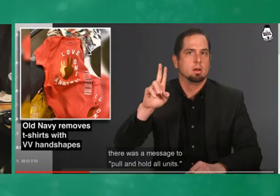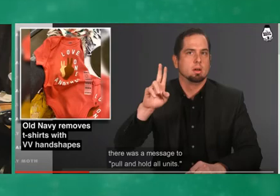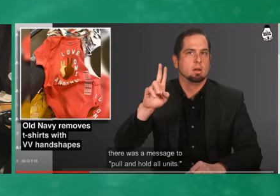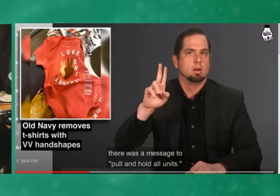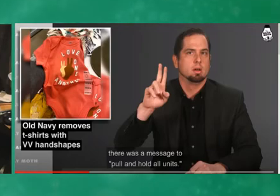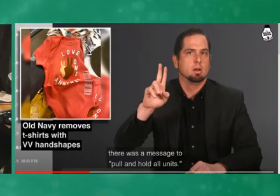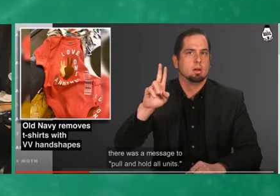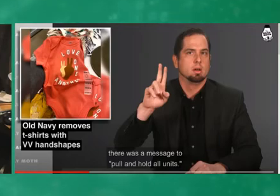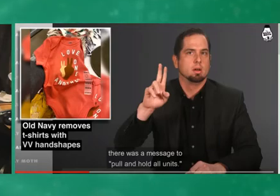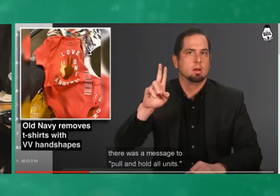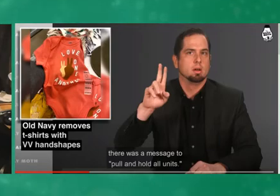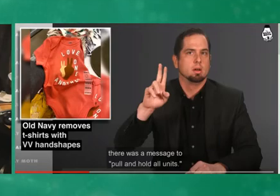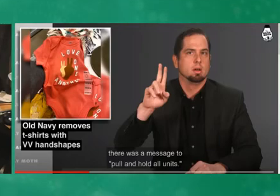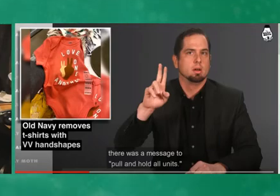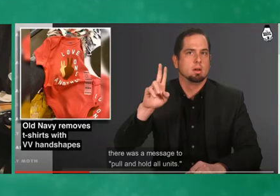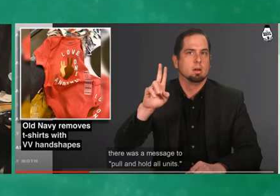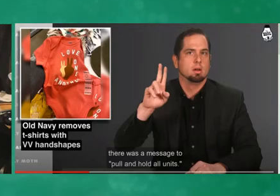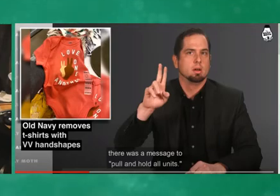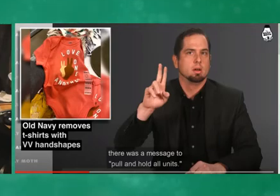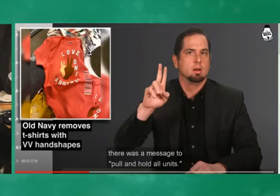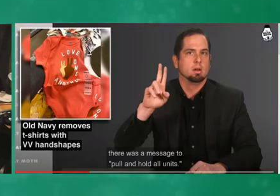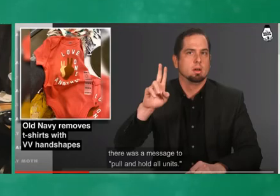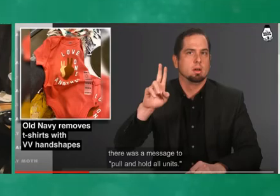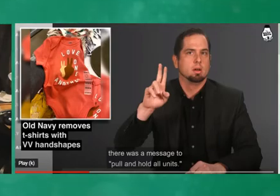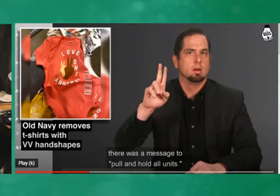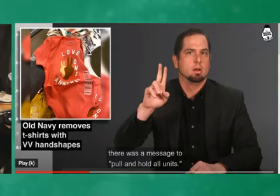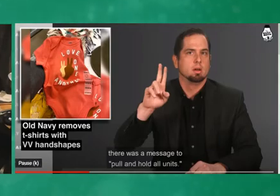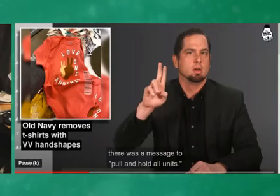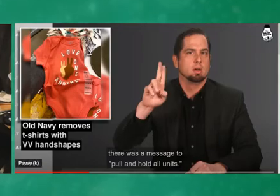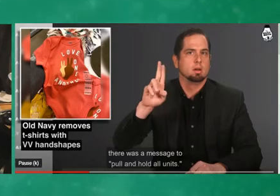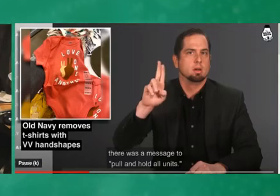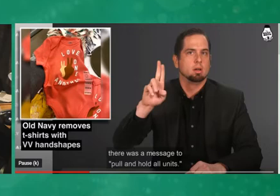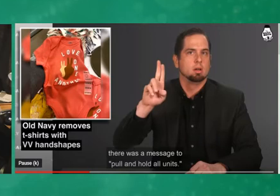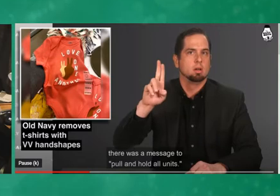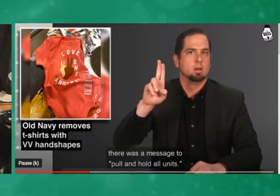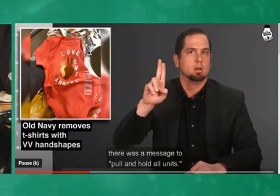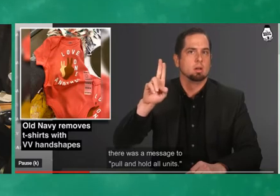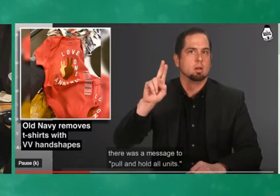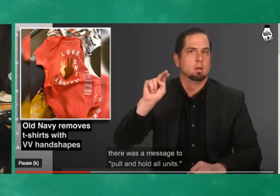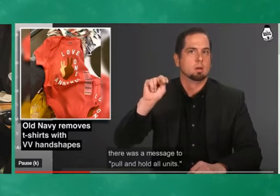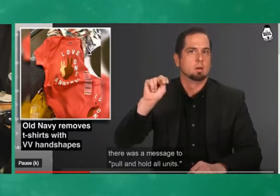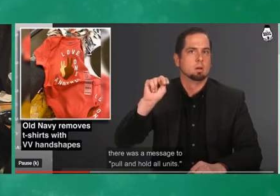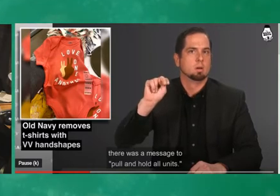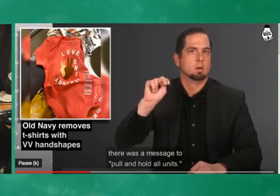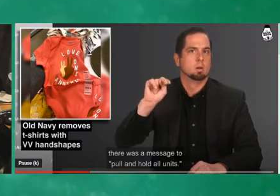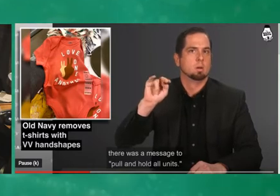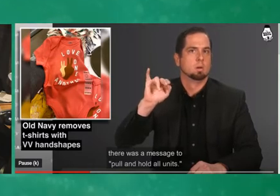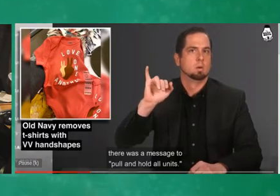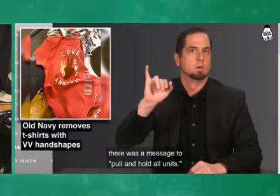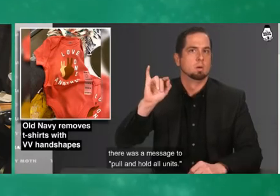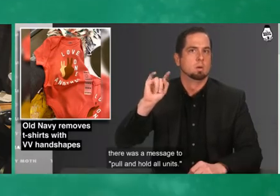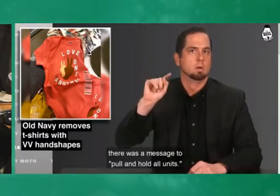So that's what that sign means. It's all. A-L-L, all. Gather up all the